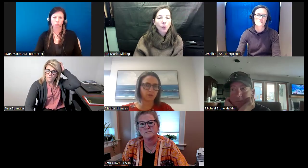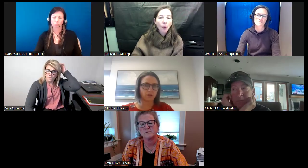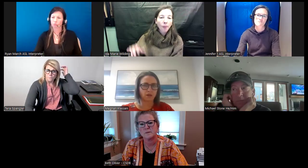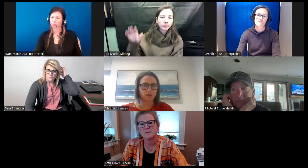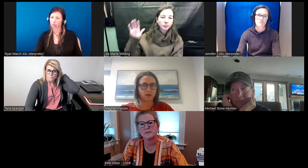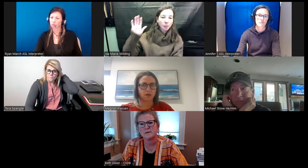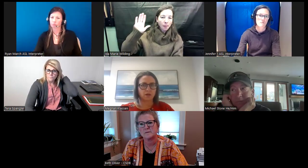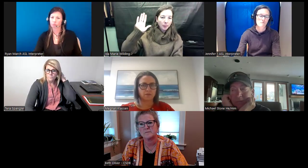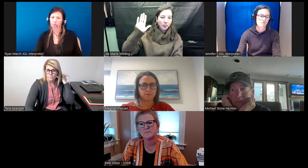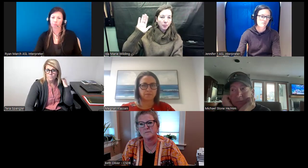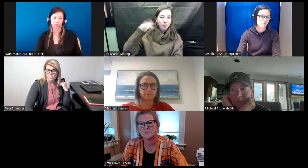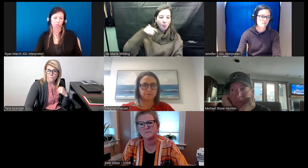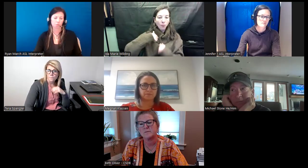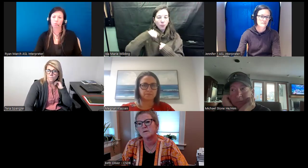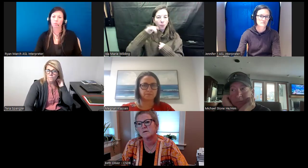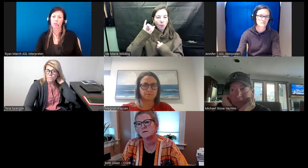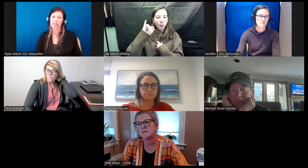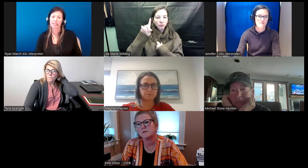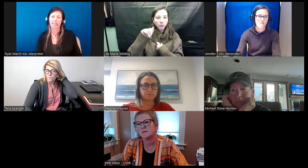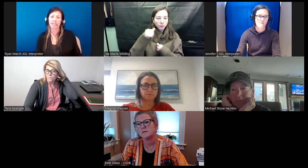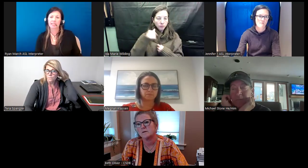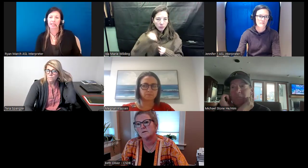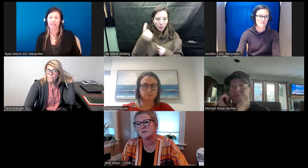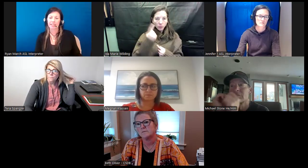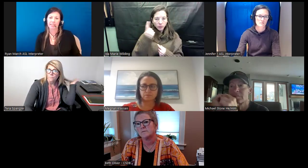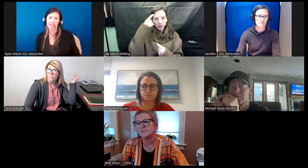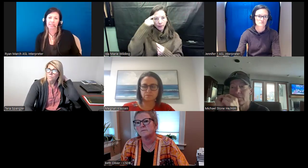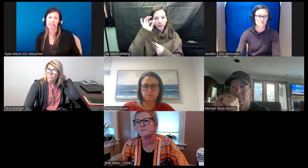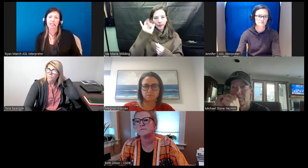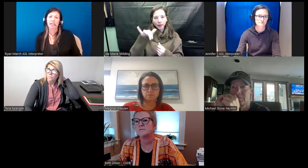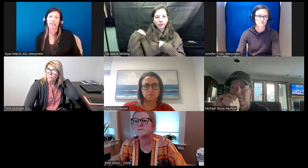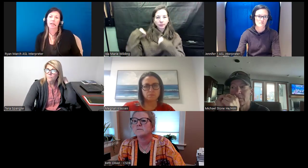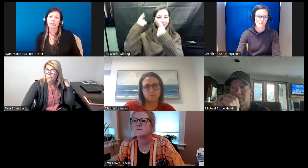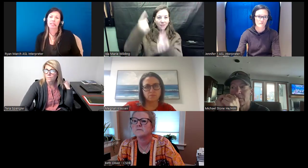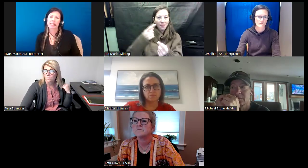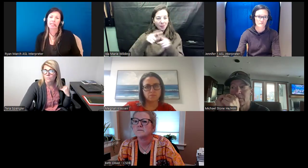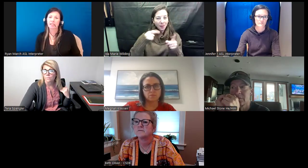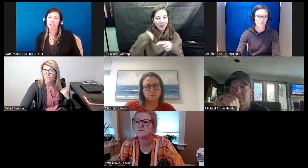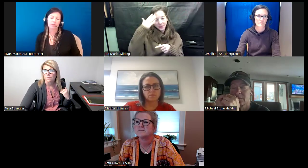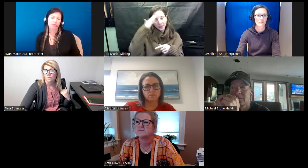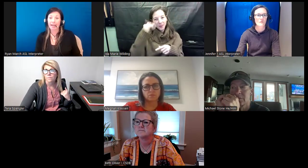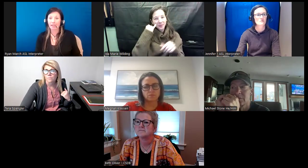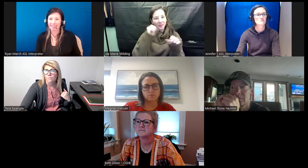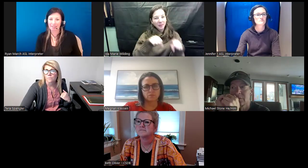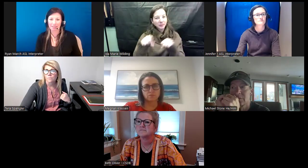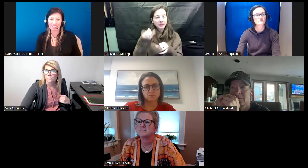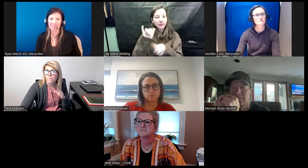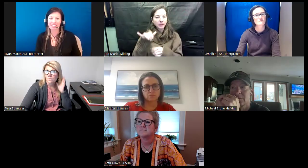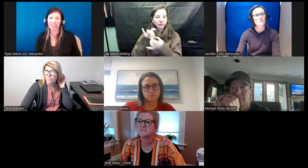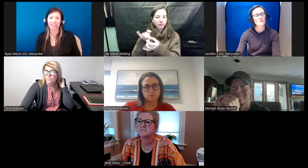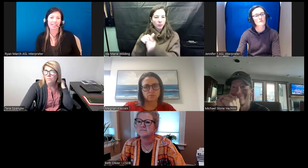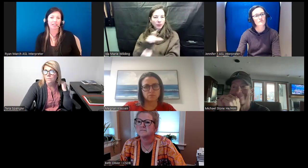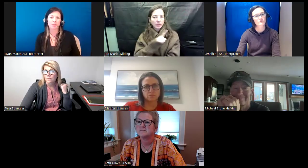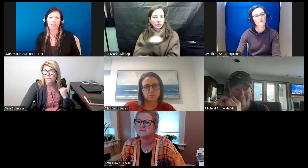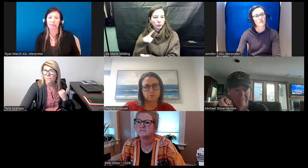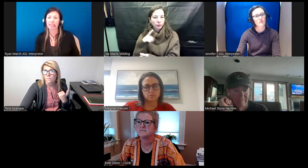This is Ida. I was thinking, I have been thinking about this for such a